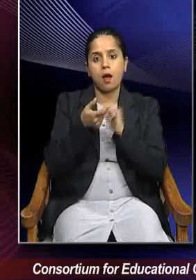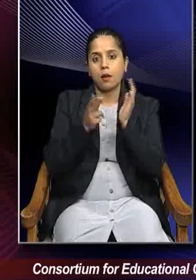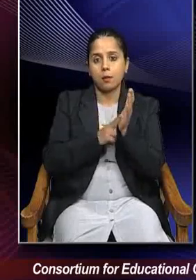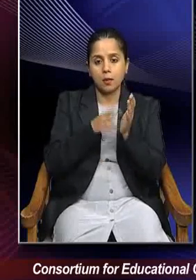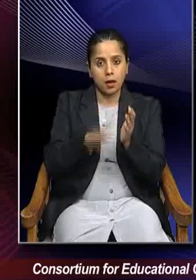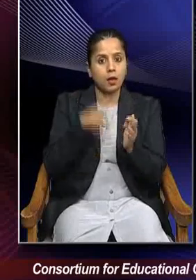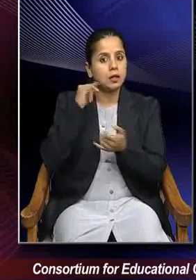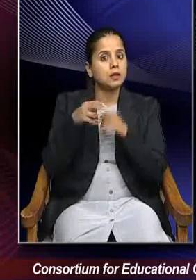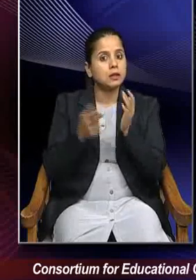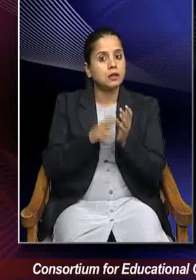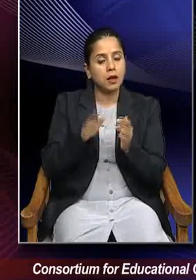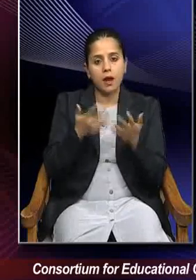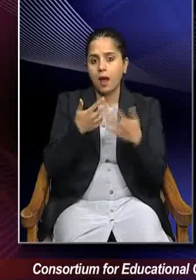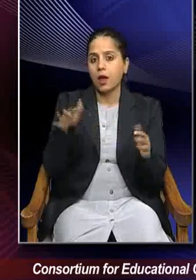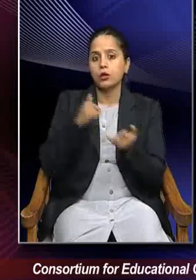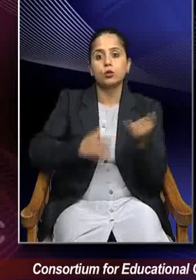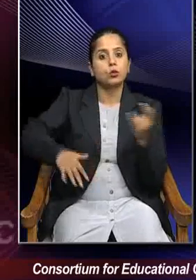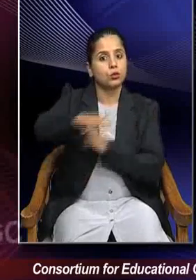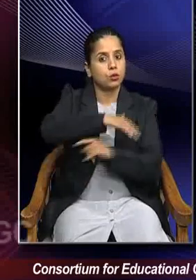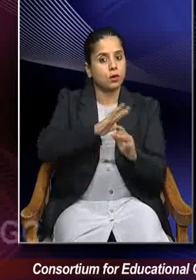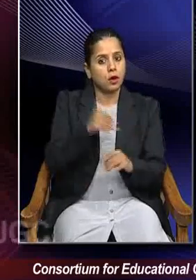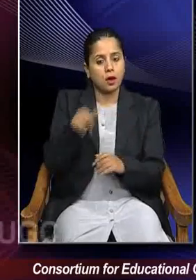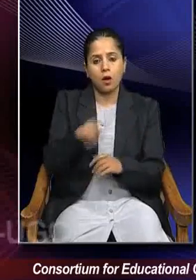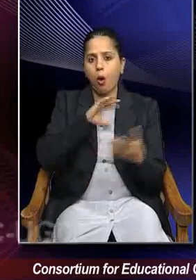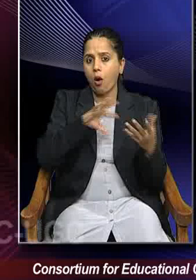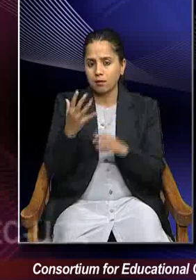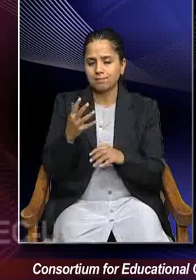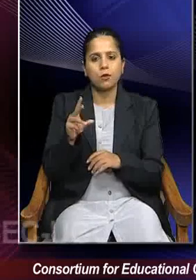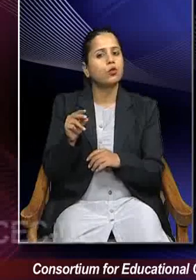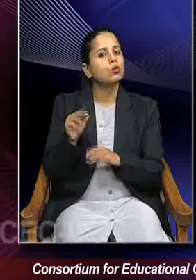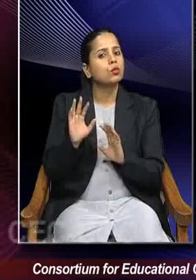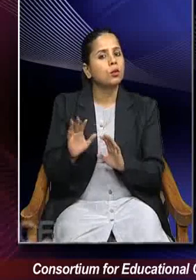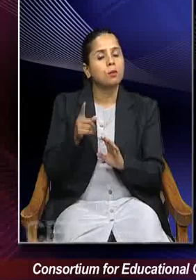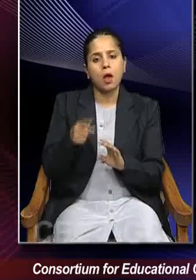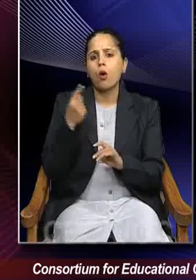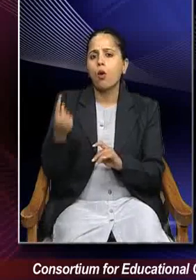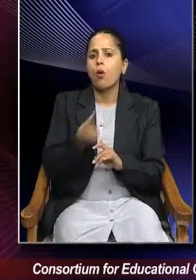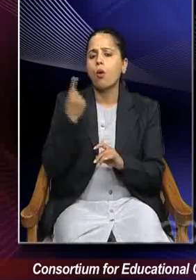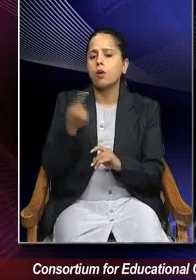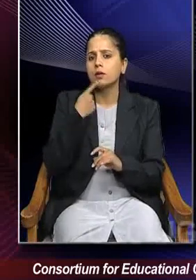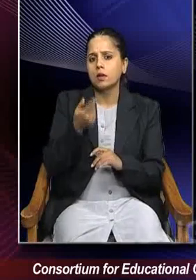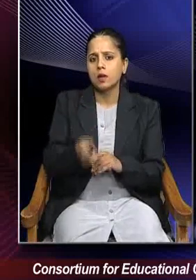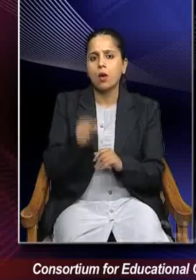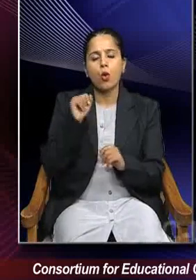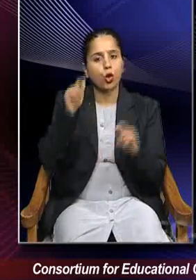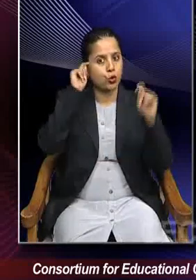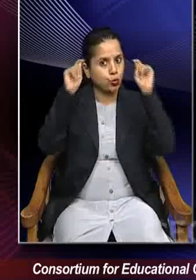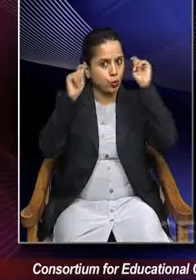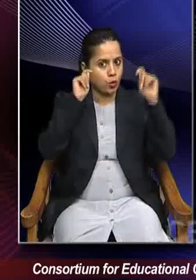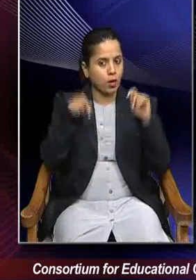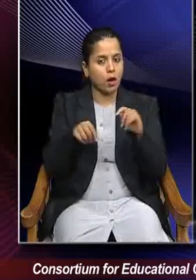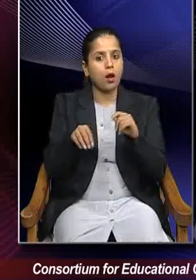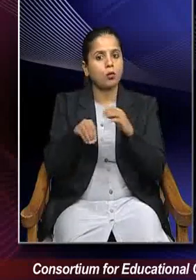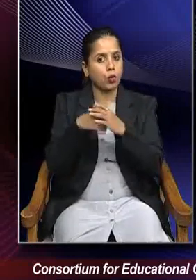economic growth of any society, but that is not automatic. It can only play the role of engine of